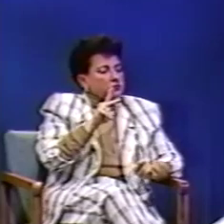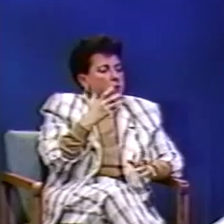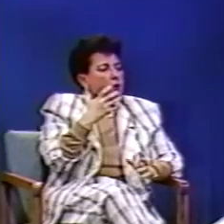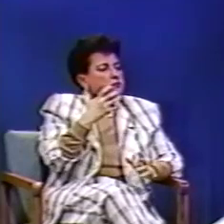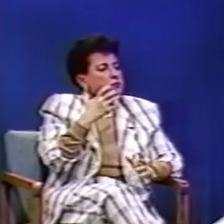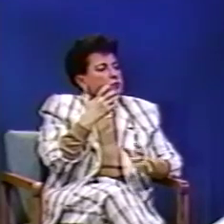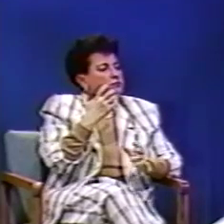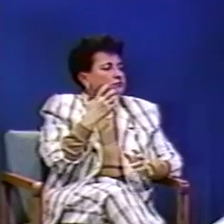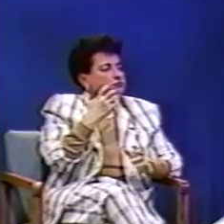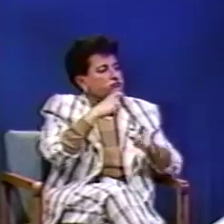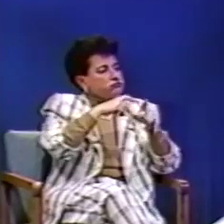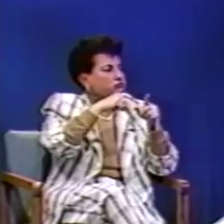Okay, I wonder